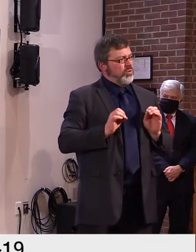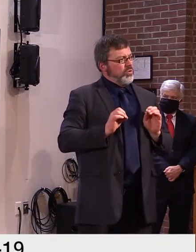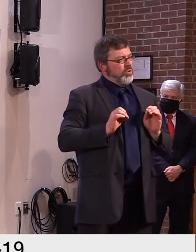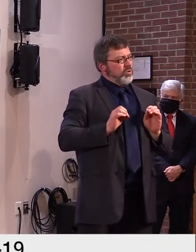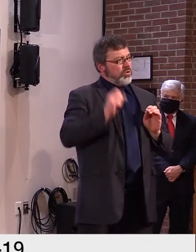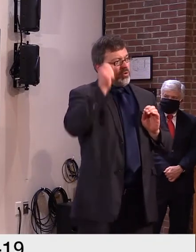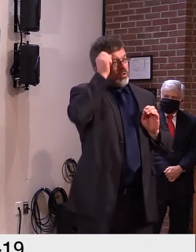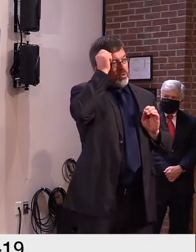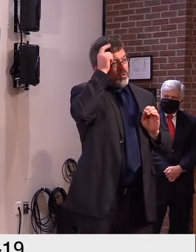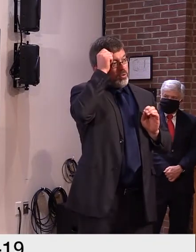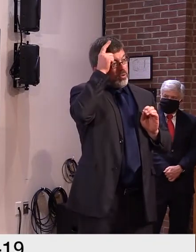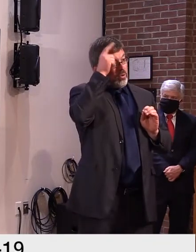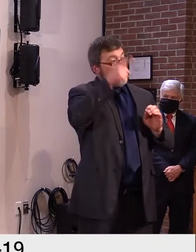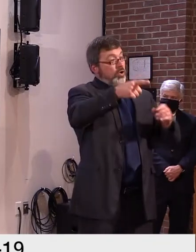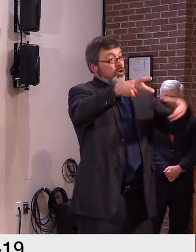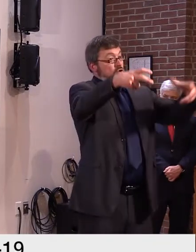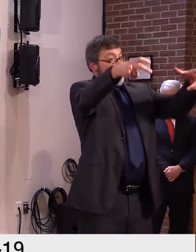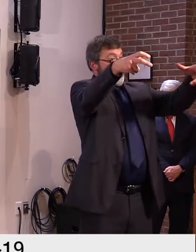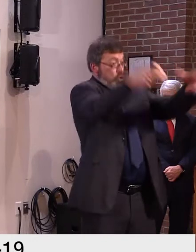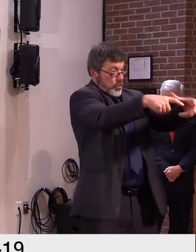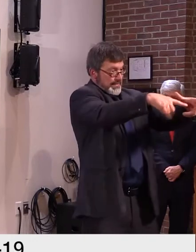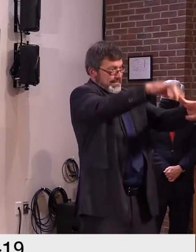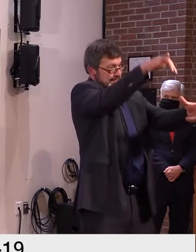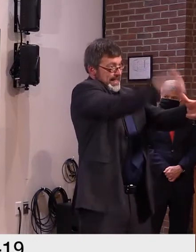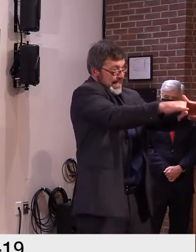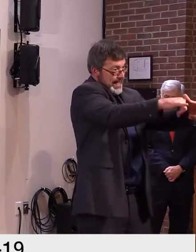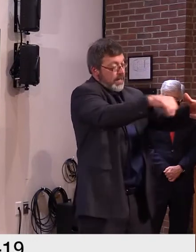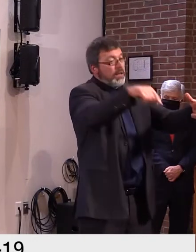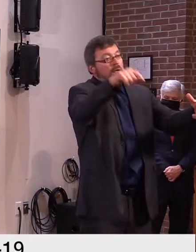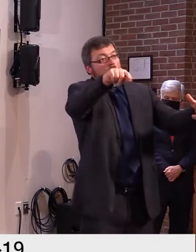after that period would have ended.